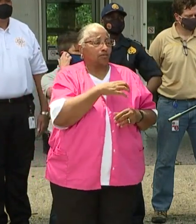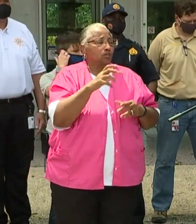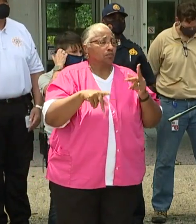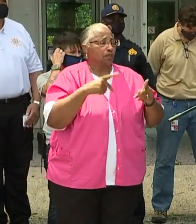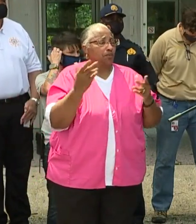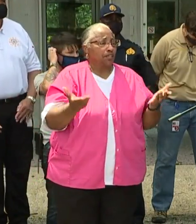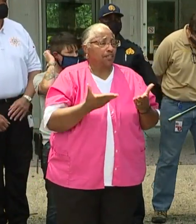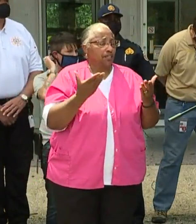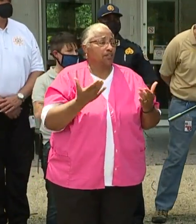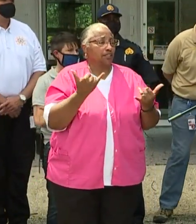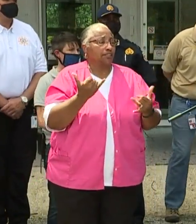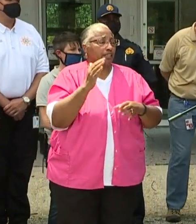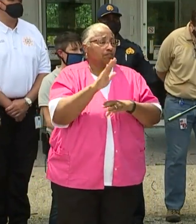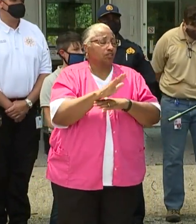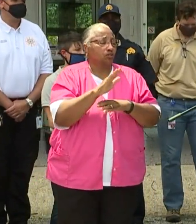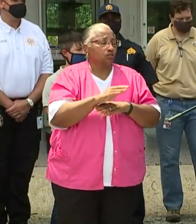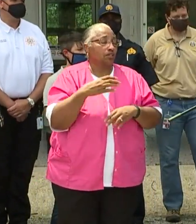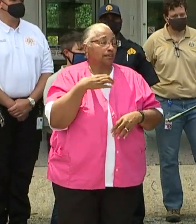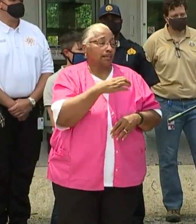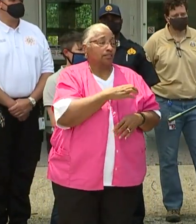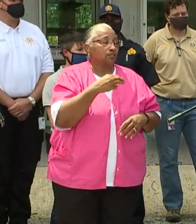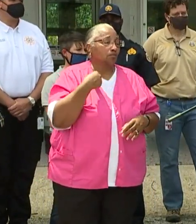afternoon. Council members, I would